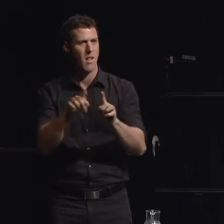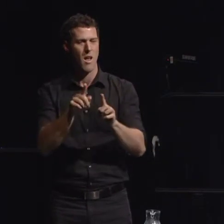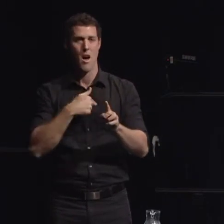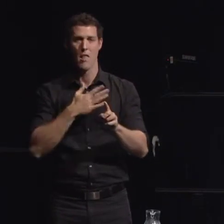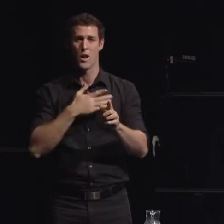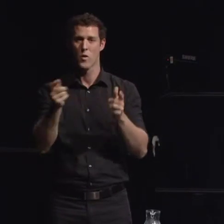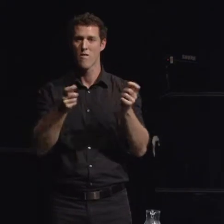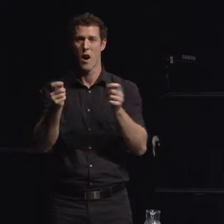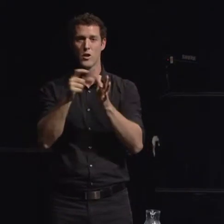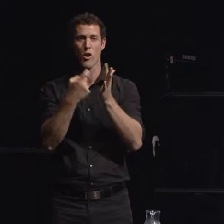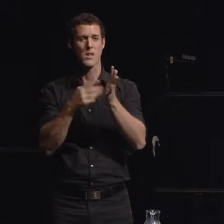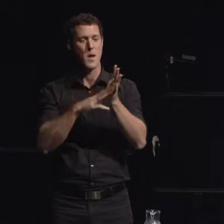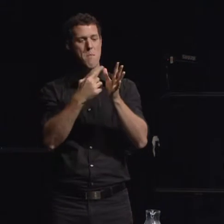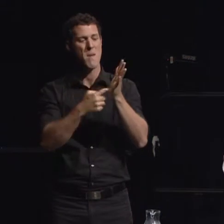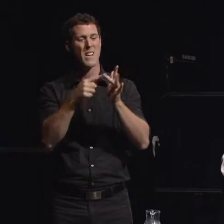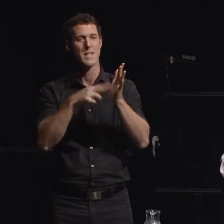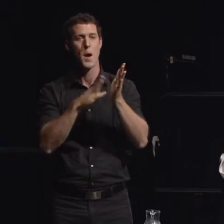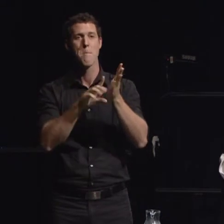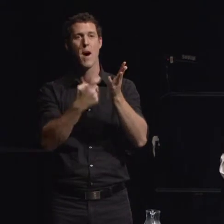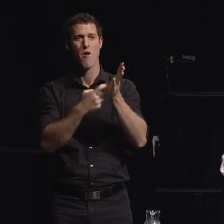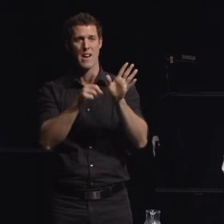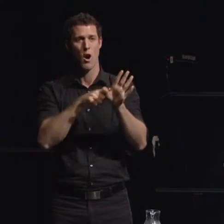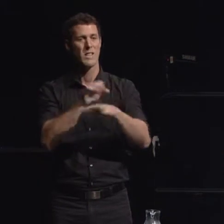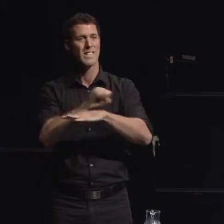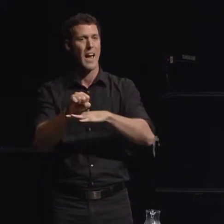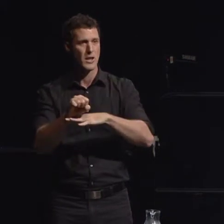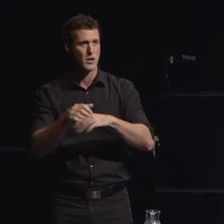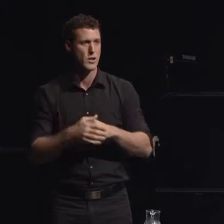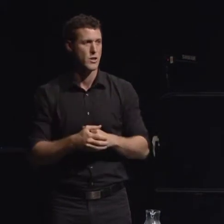like to invite Dr. Martin Murray to the stage.